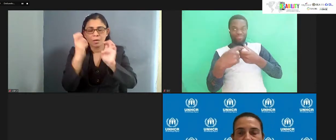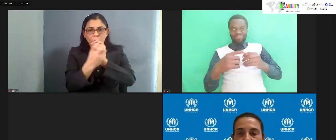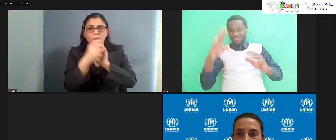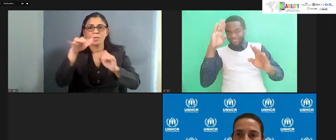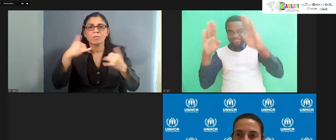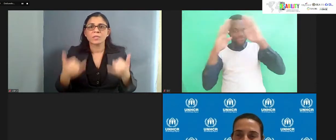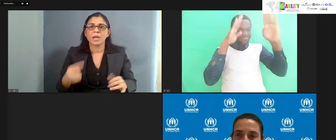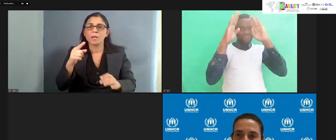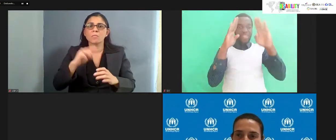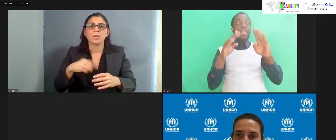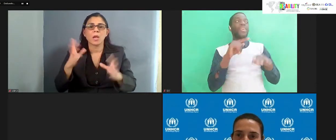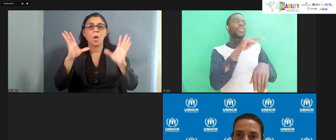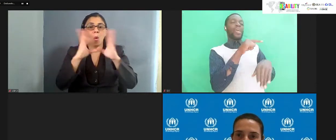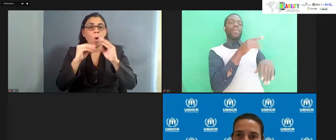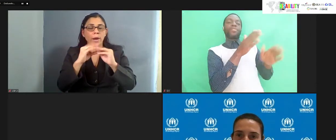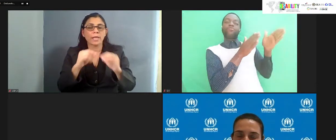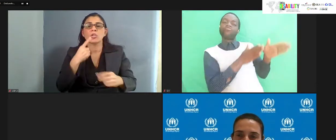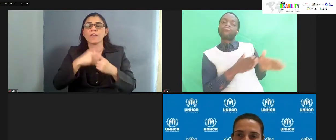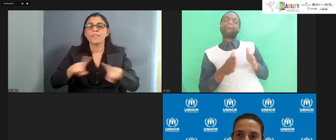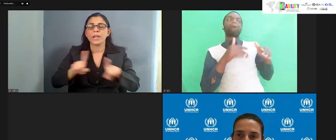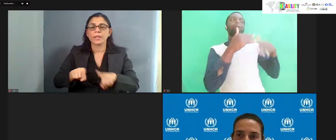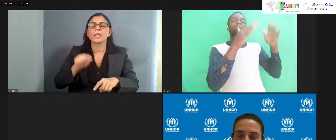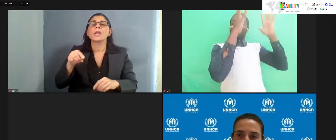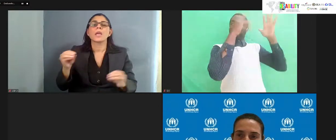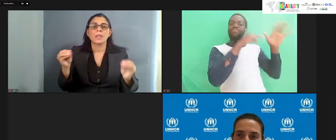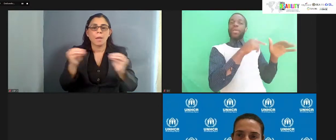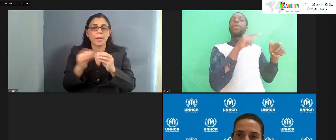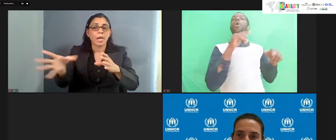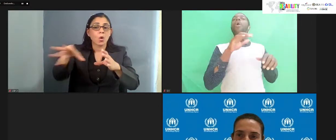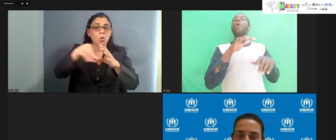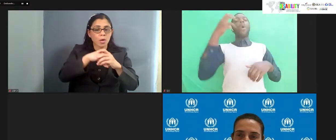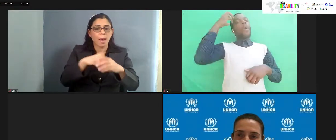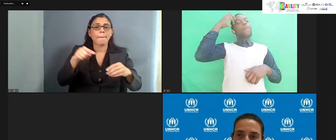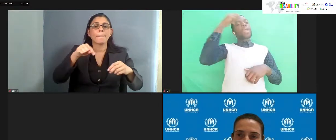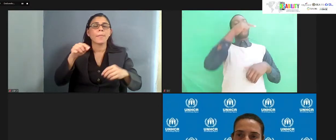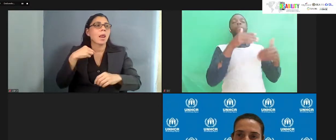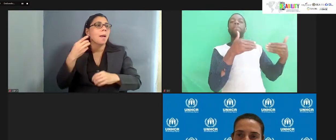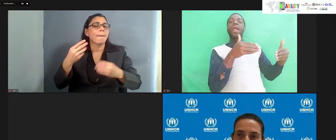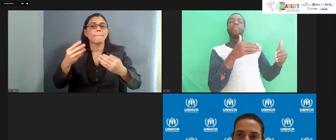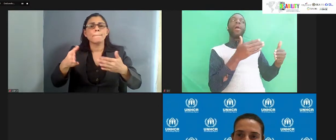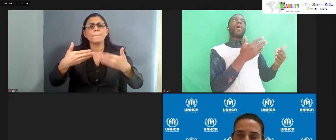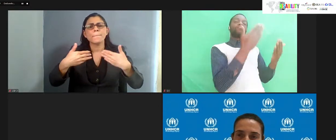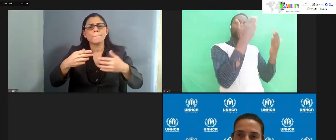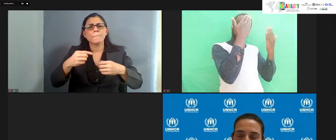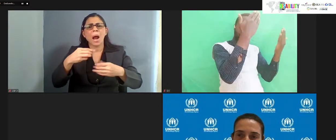of these satellite encountered the government of the republic of panama